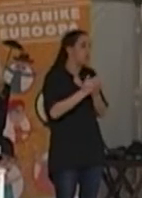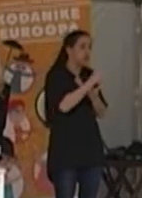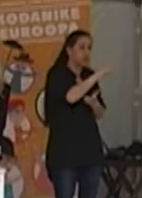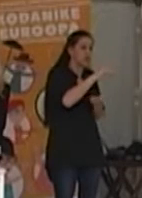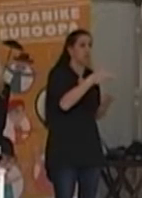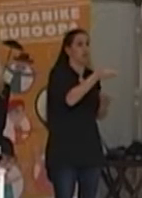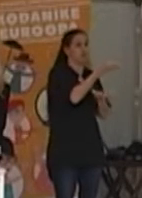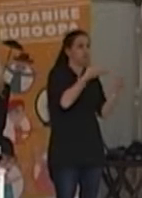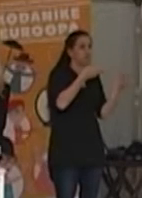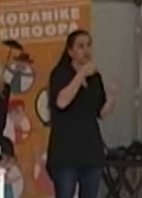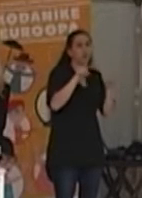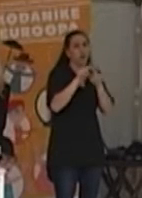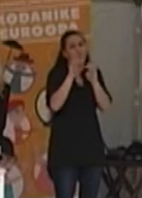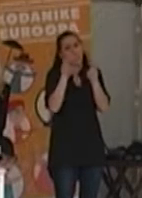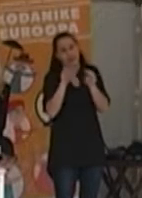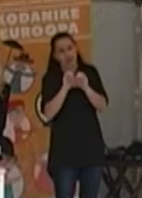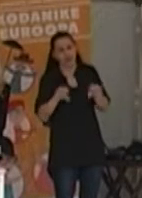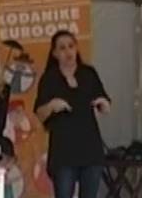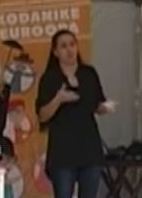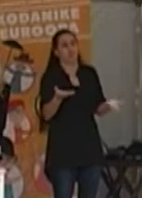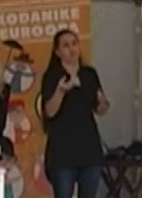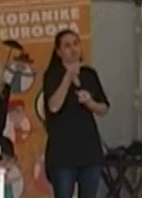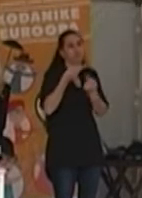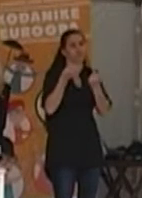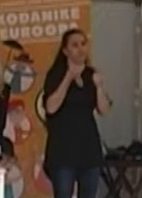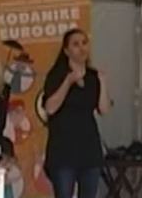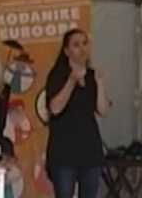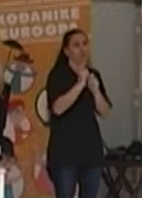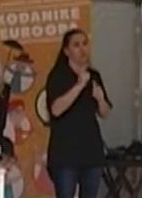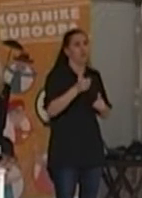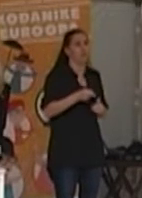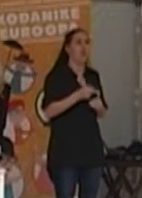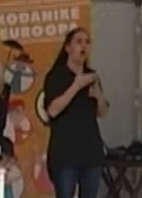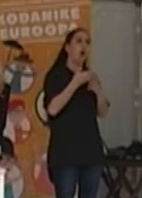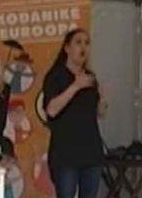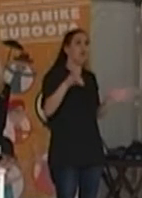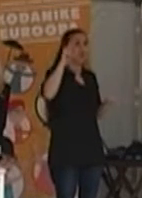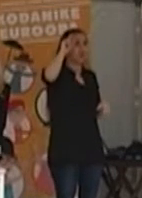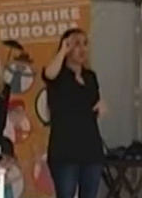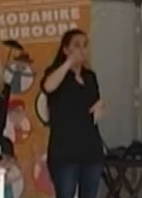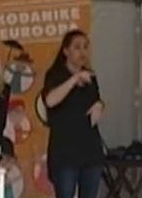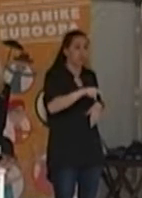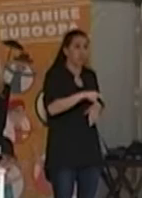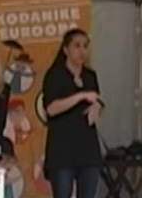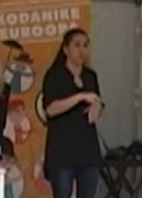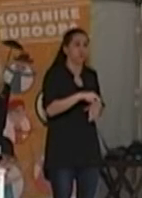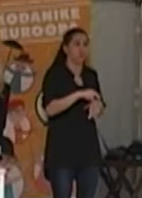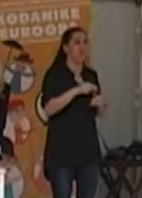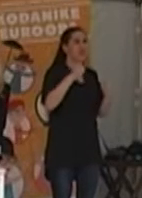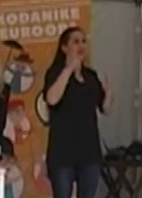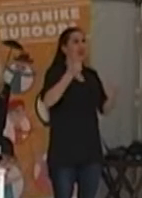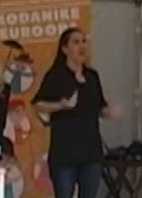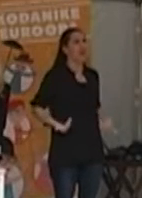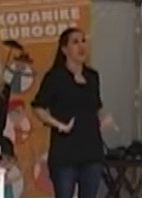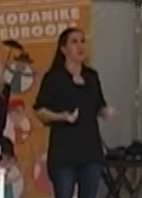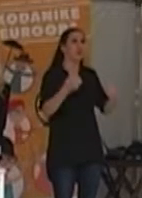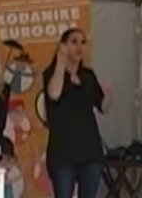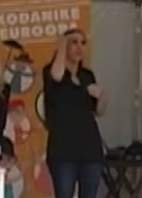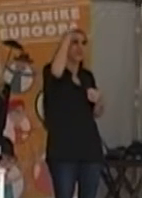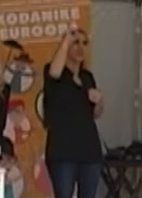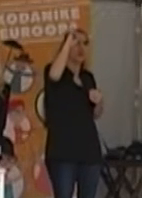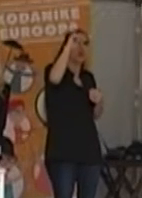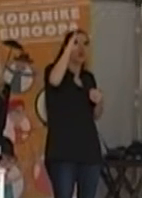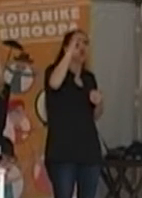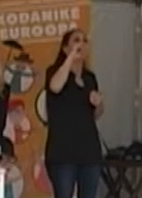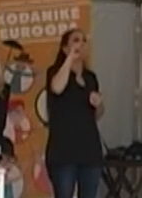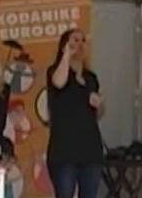in the media, that the public opinion takes the idea of a good life seriously enough to discuss